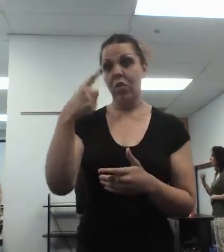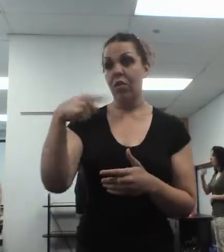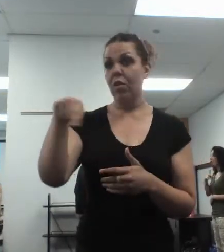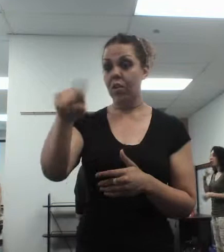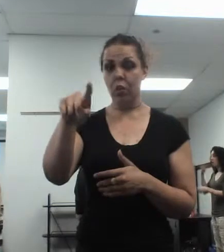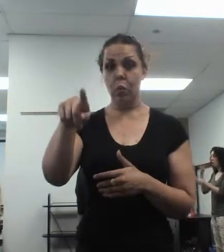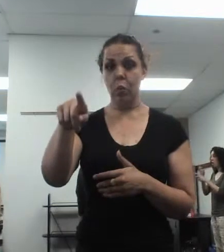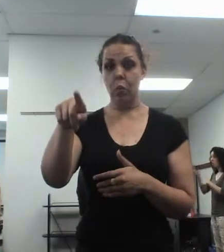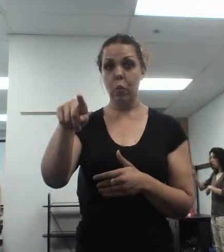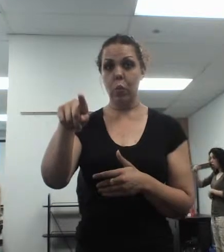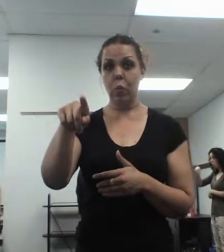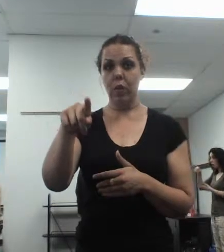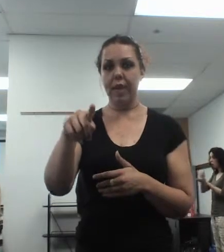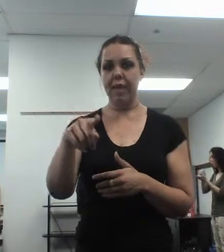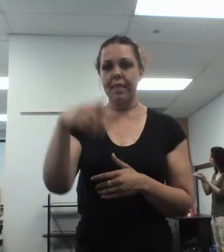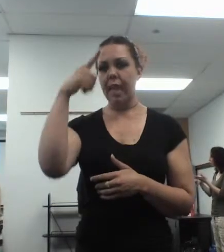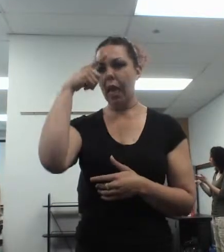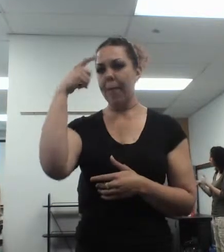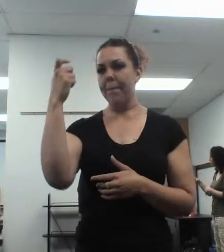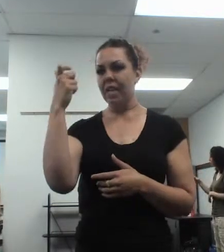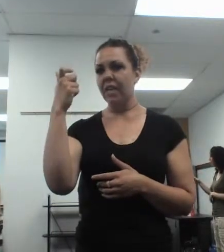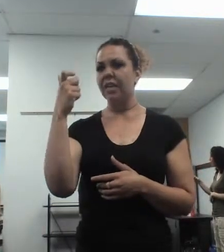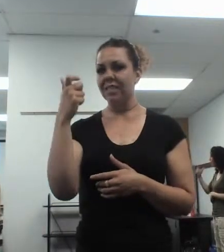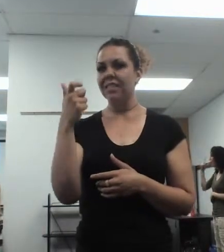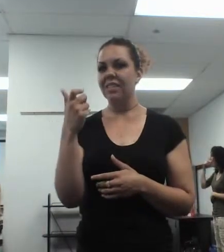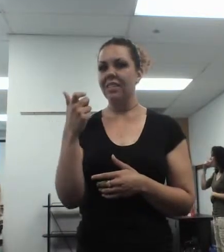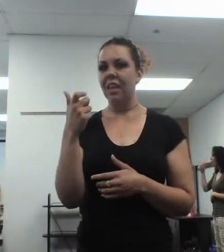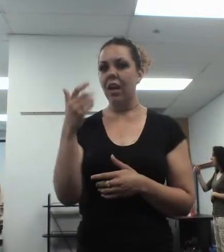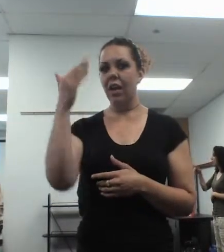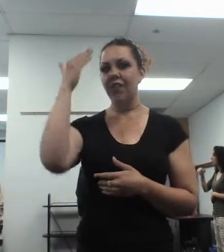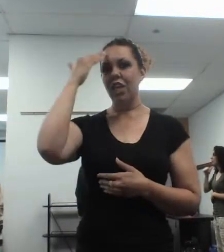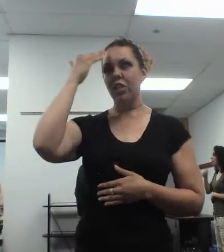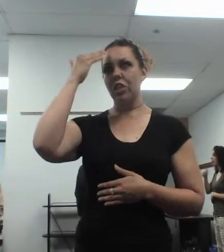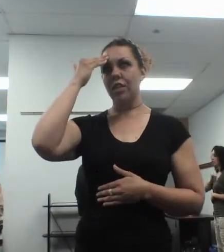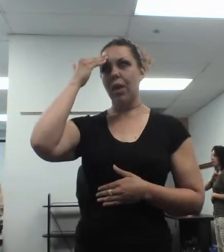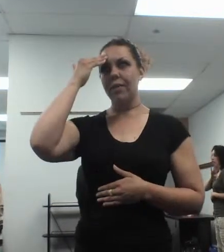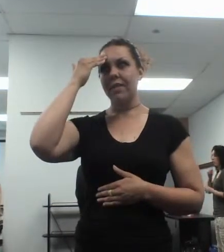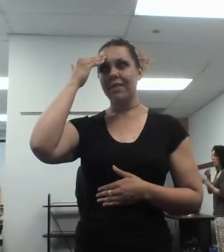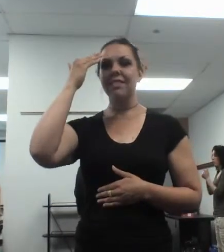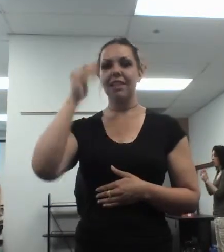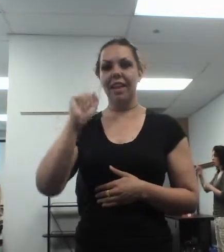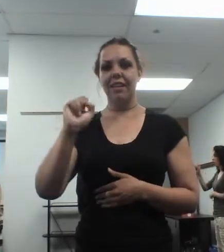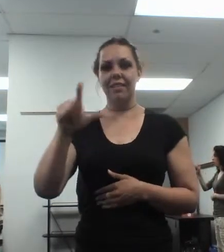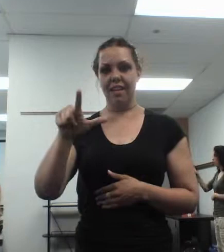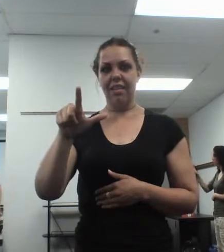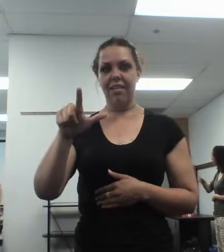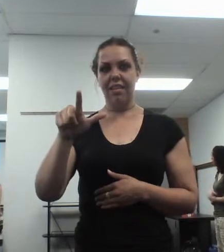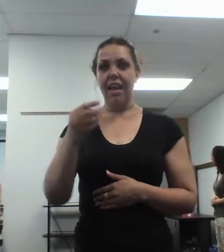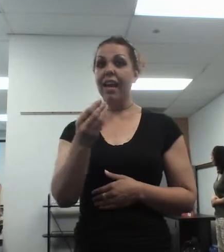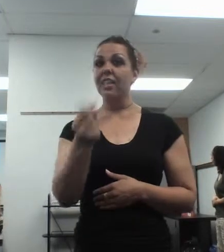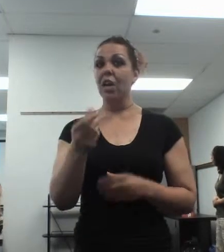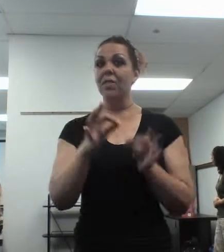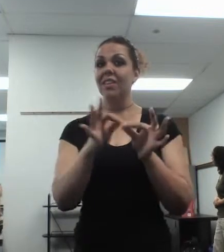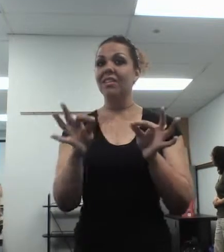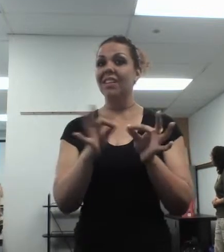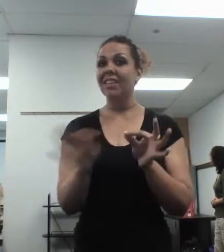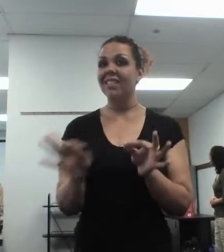is because of the competency in ASL right now. Some of your sentences, this is going to probably where you have the most written